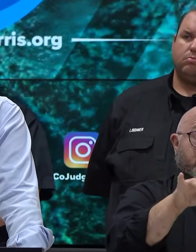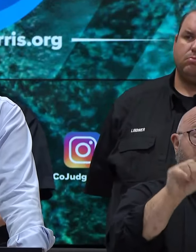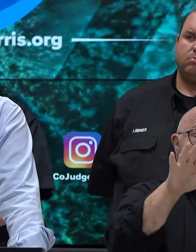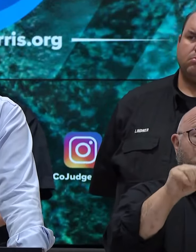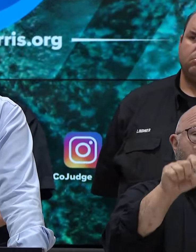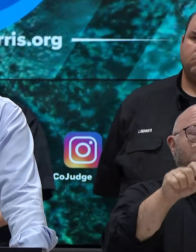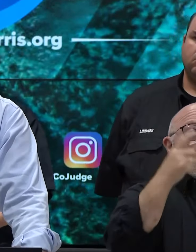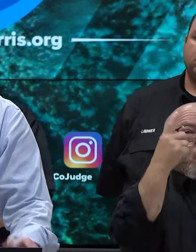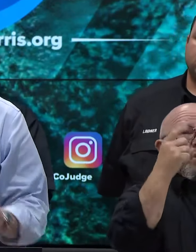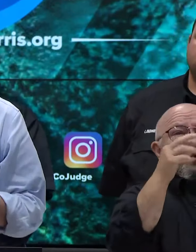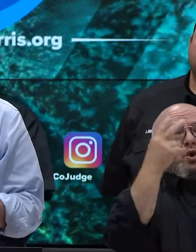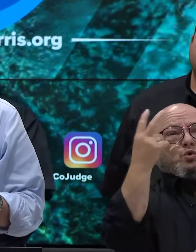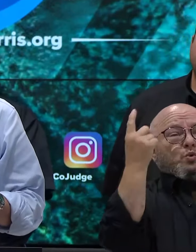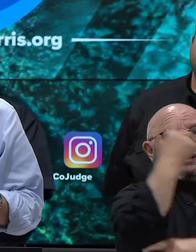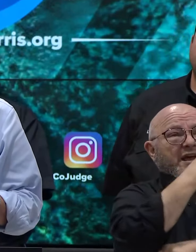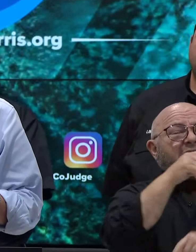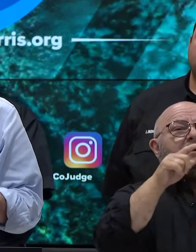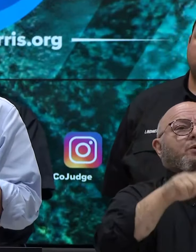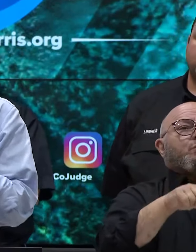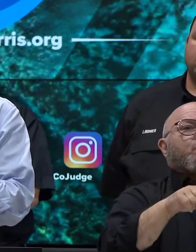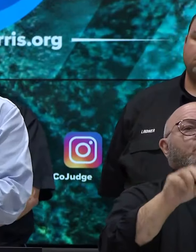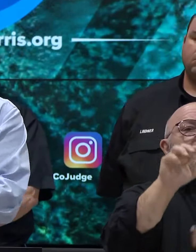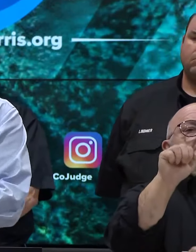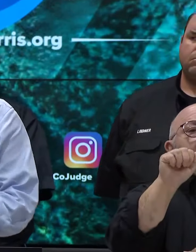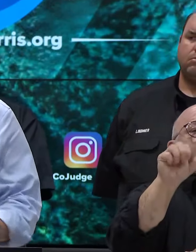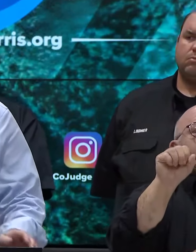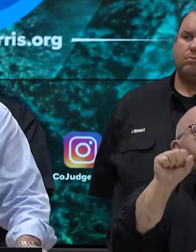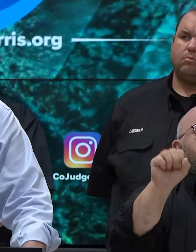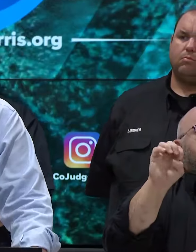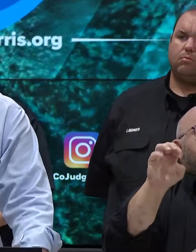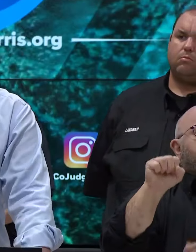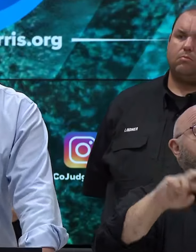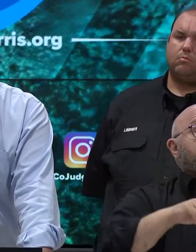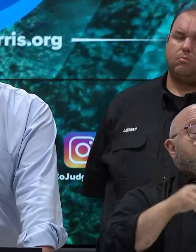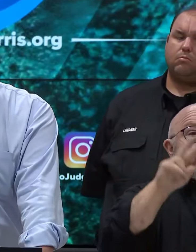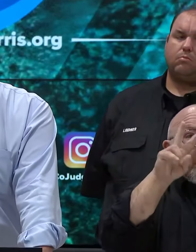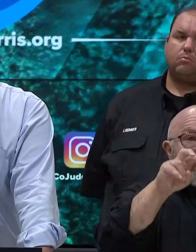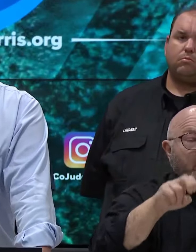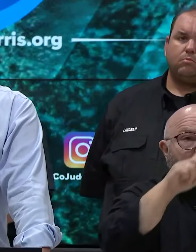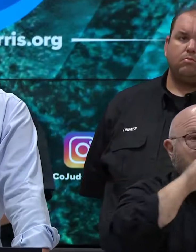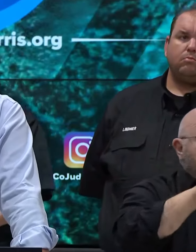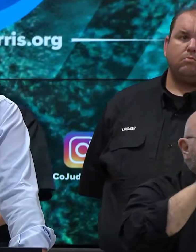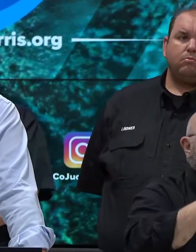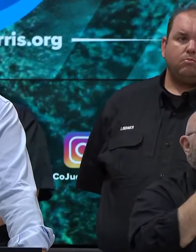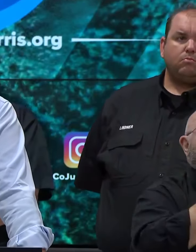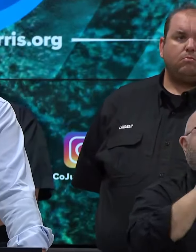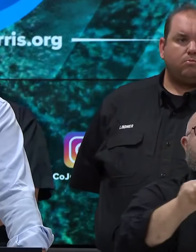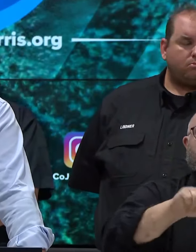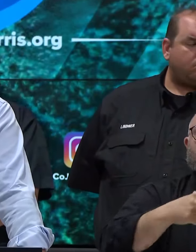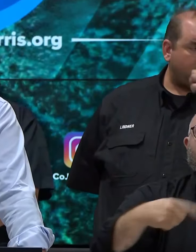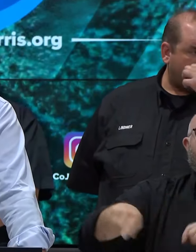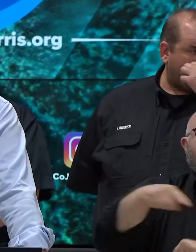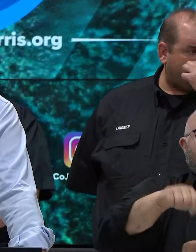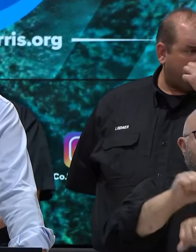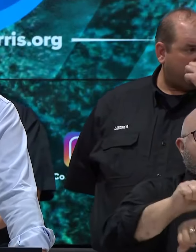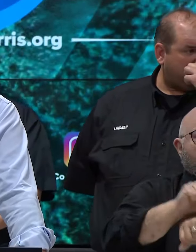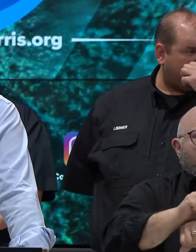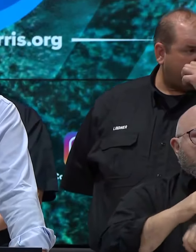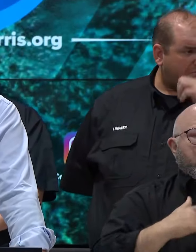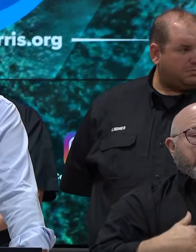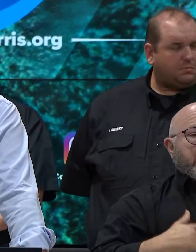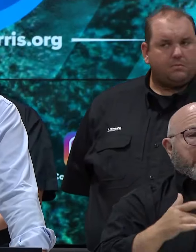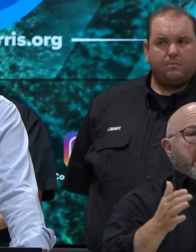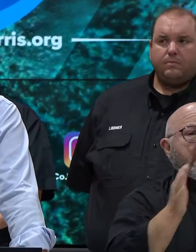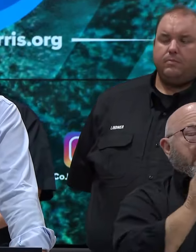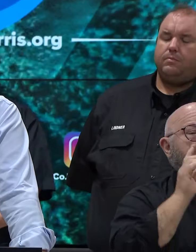need a day or two to assess before we even can deploy them. We originally asked for